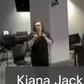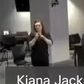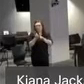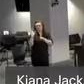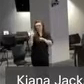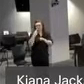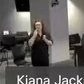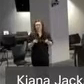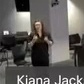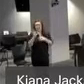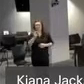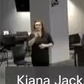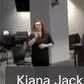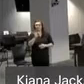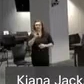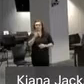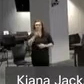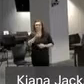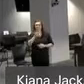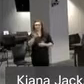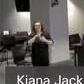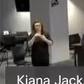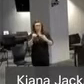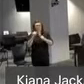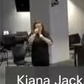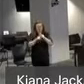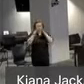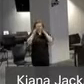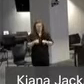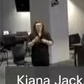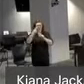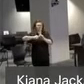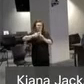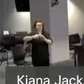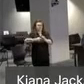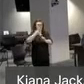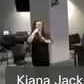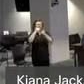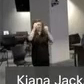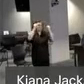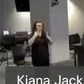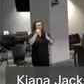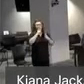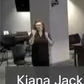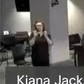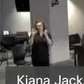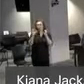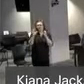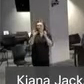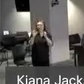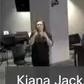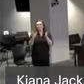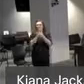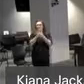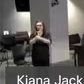of $945 per member per month for teachers and non-certificated public school employees, and a rate